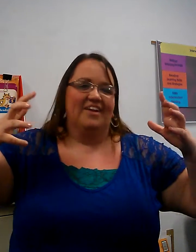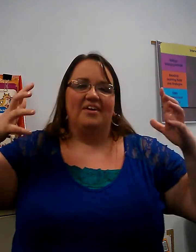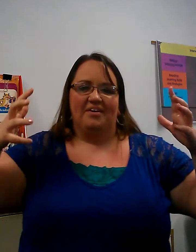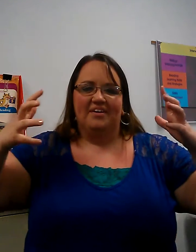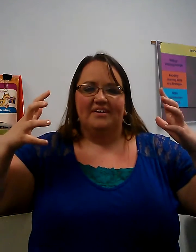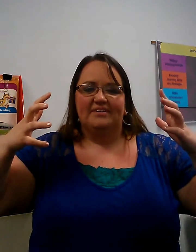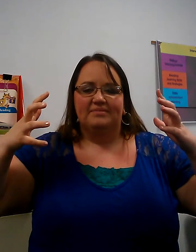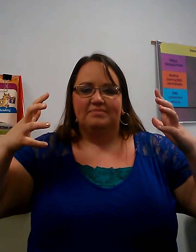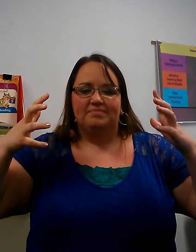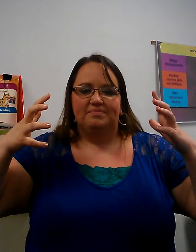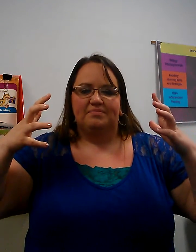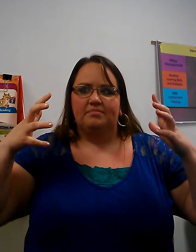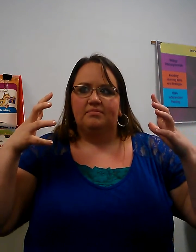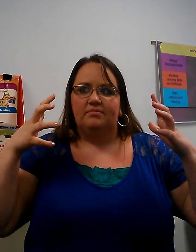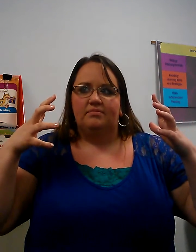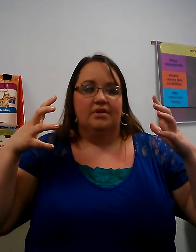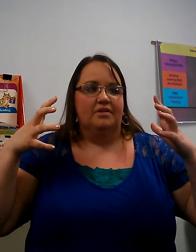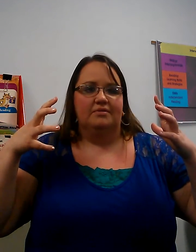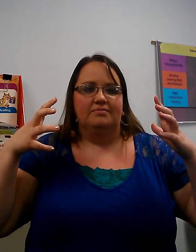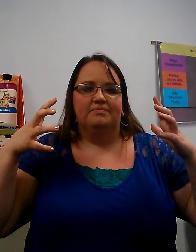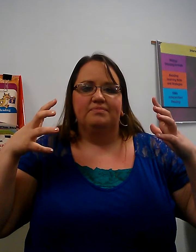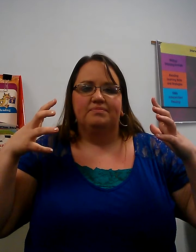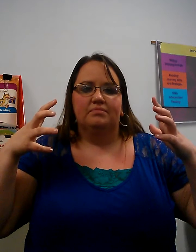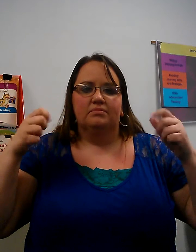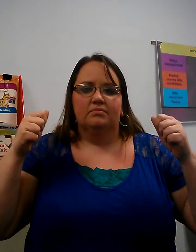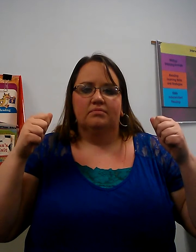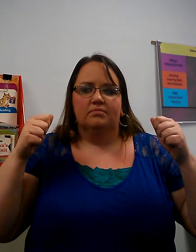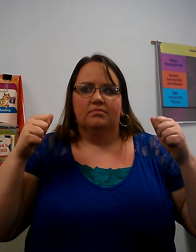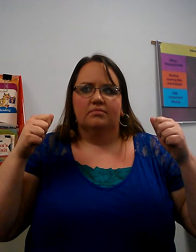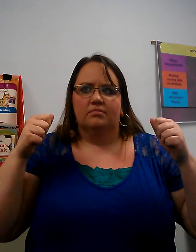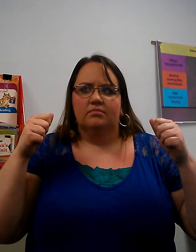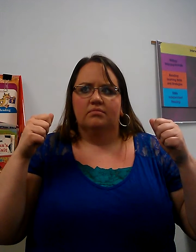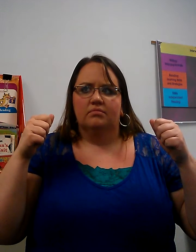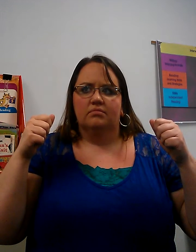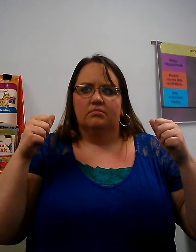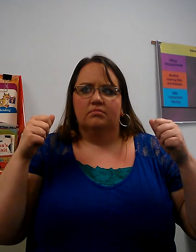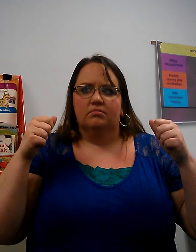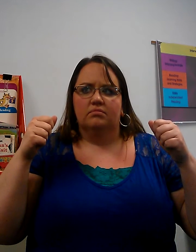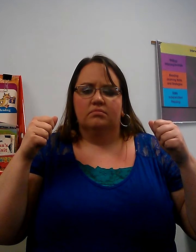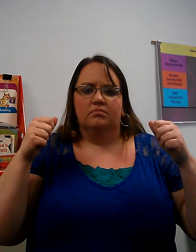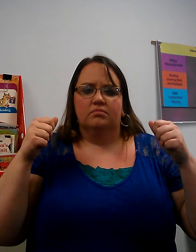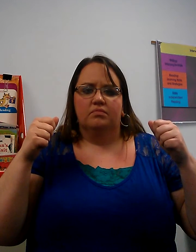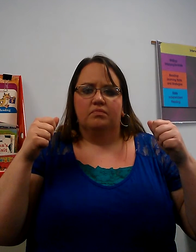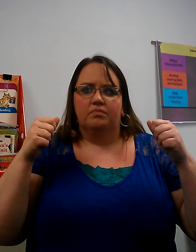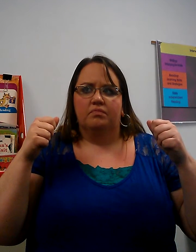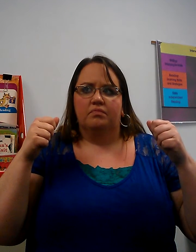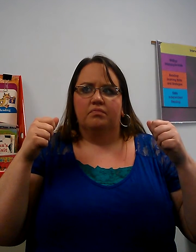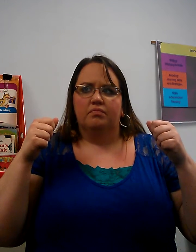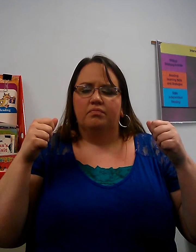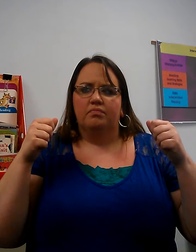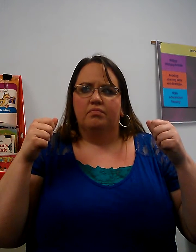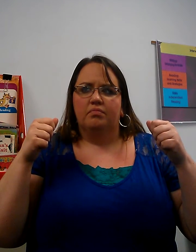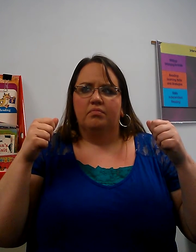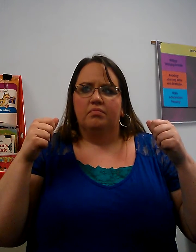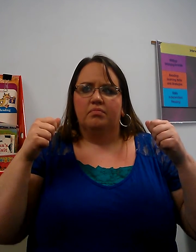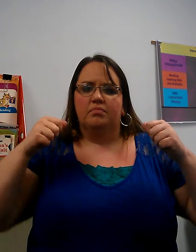defaulted on your mortgage, the bank would be paid back by the federal government. This made banks very ready